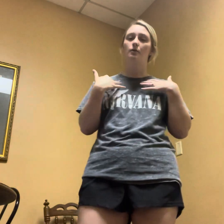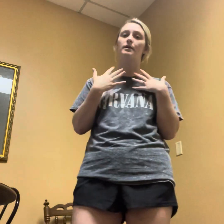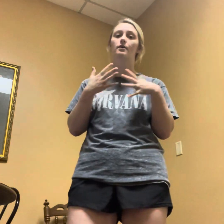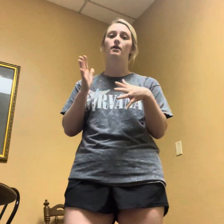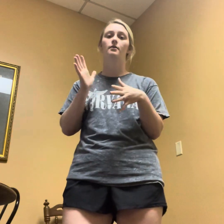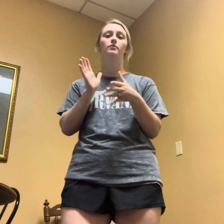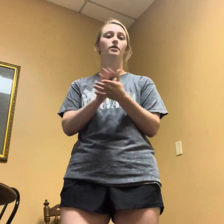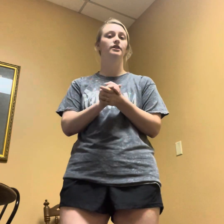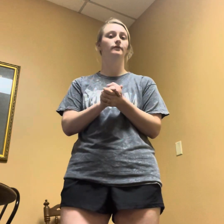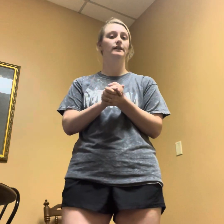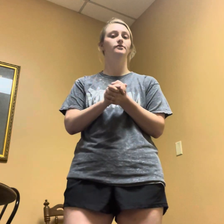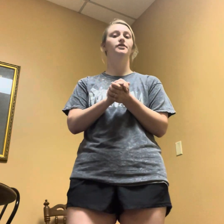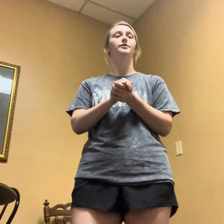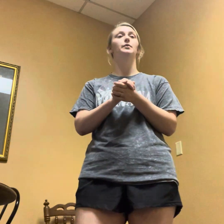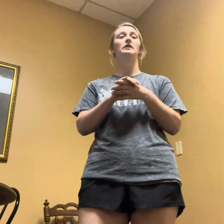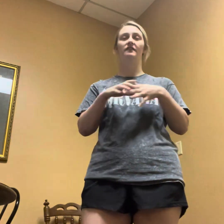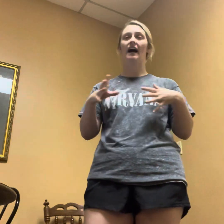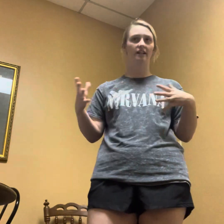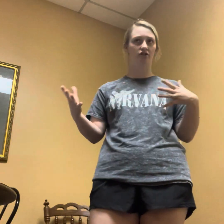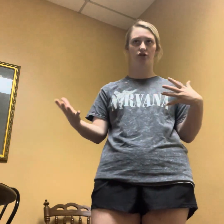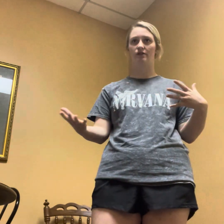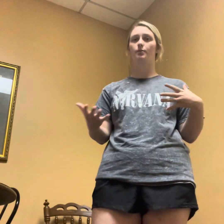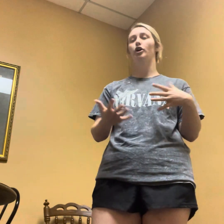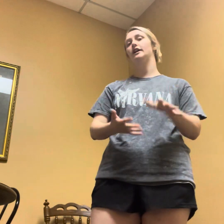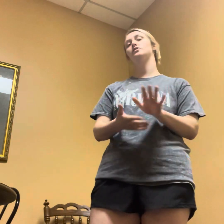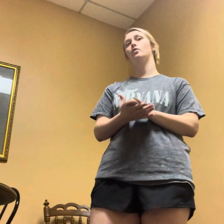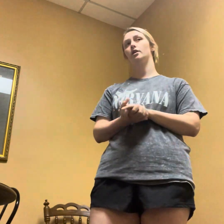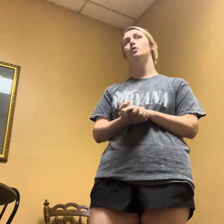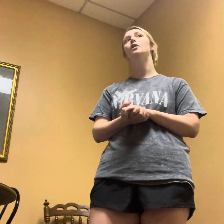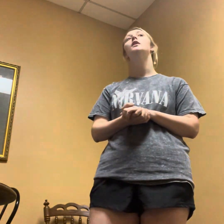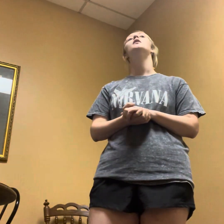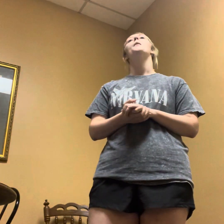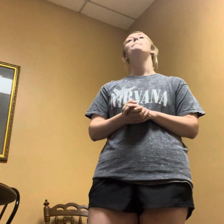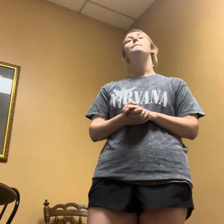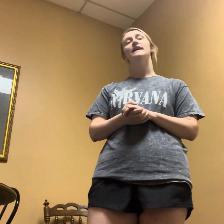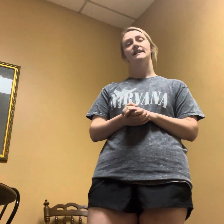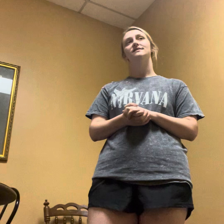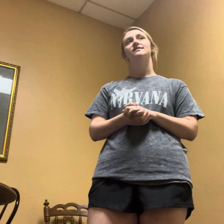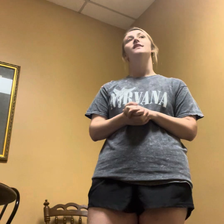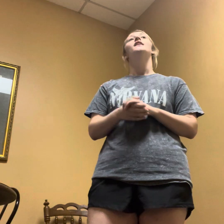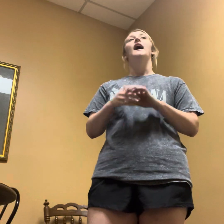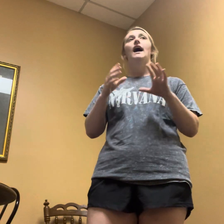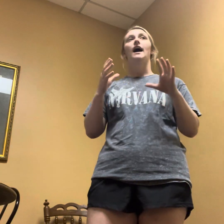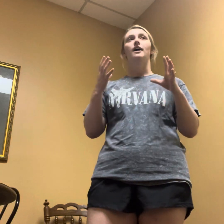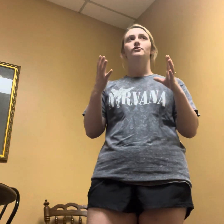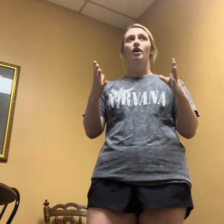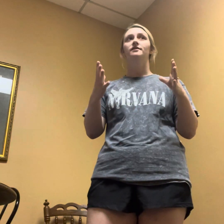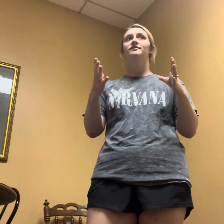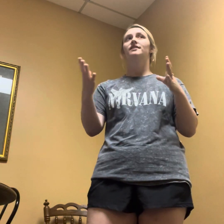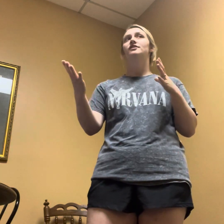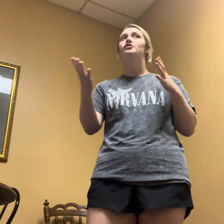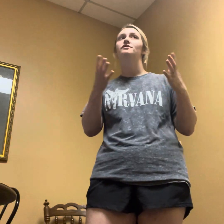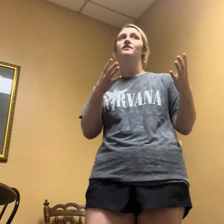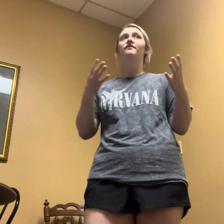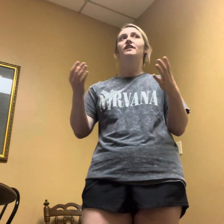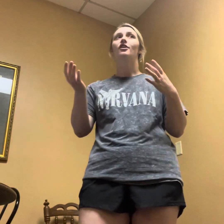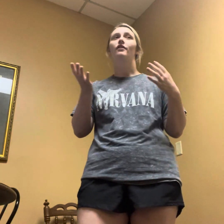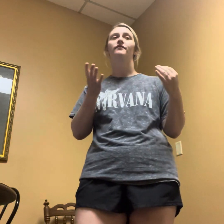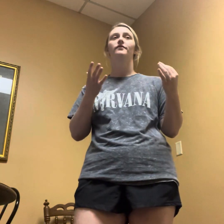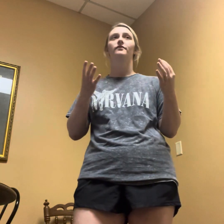be walking around to provide extra support as well, but I'm trying to get you to